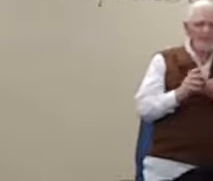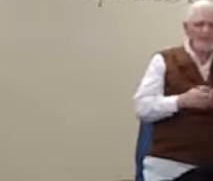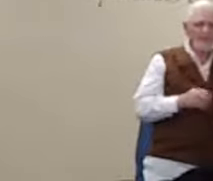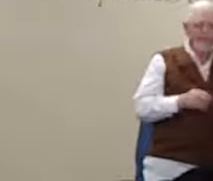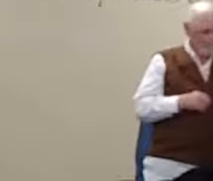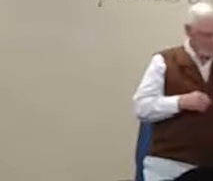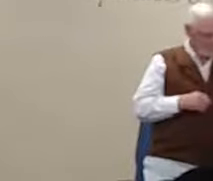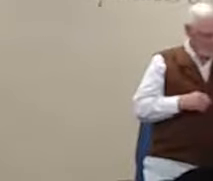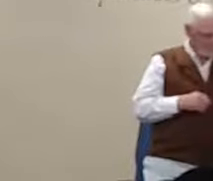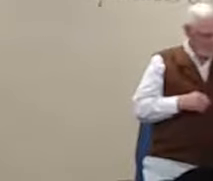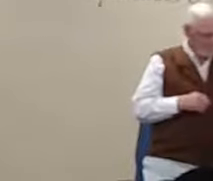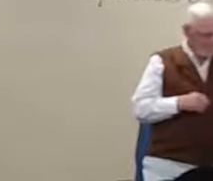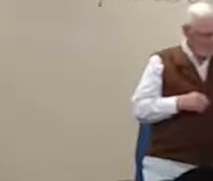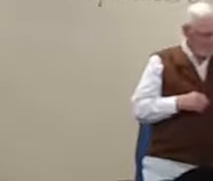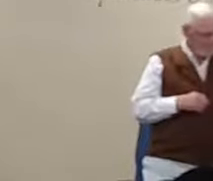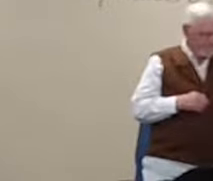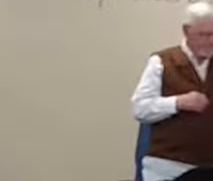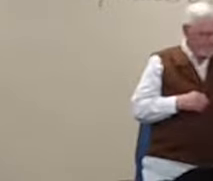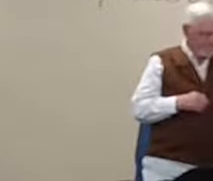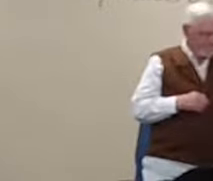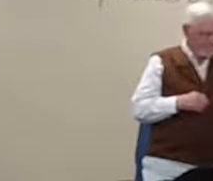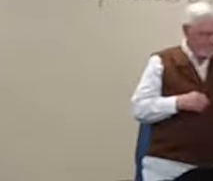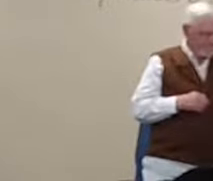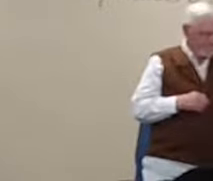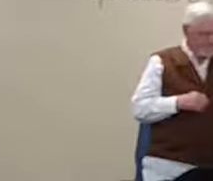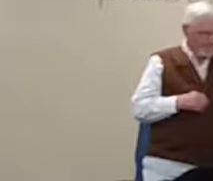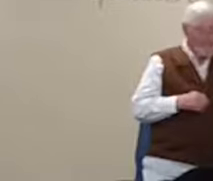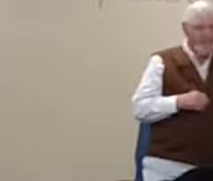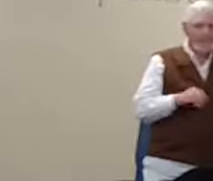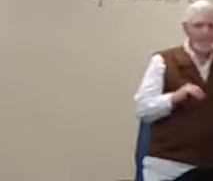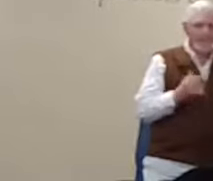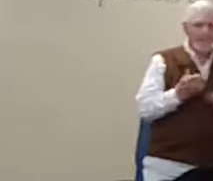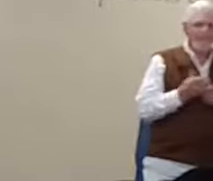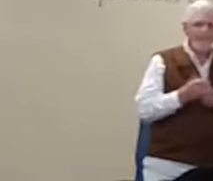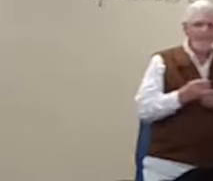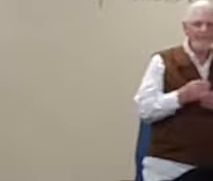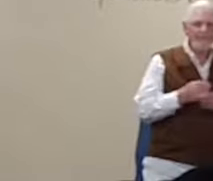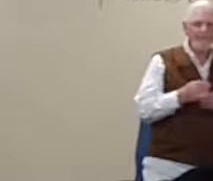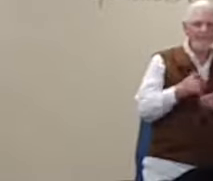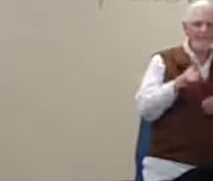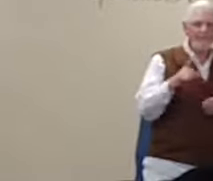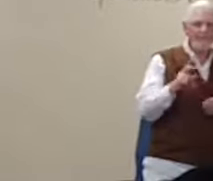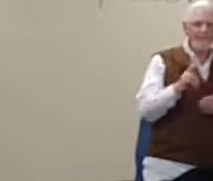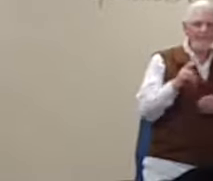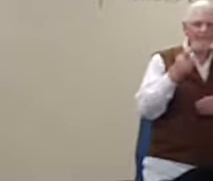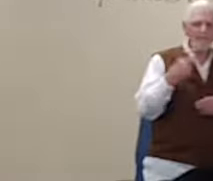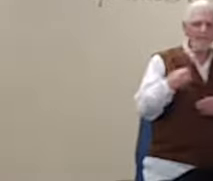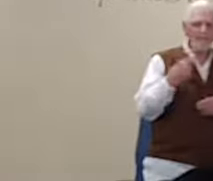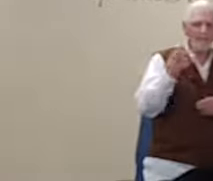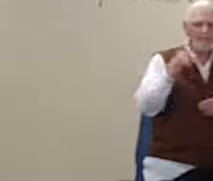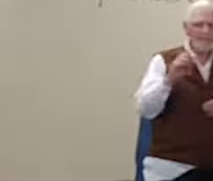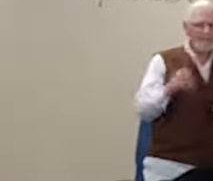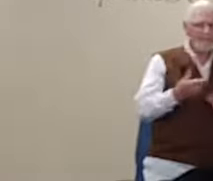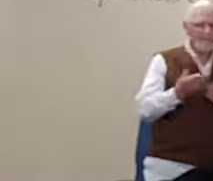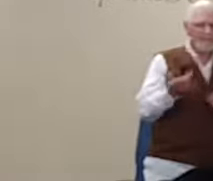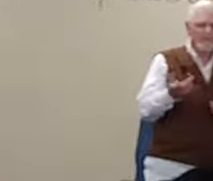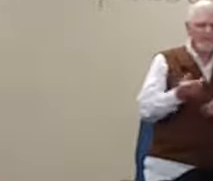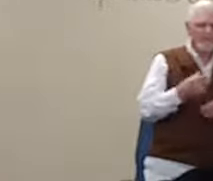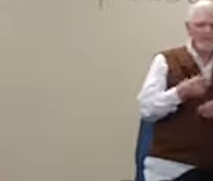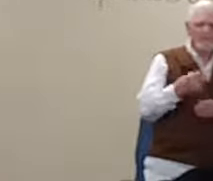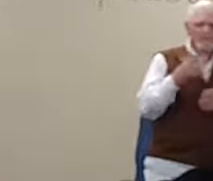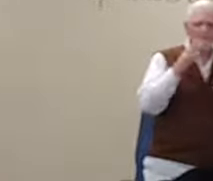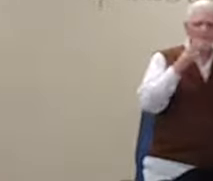mess. He said, I was just glad that the Lord would use me for anything. I didn't have aspirations